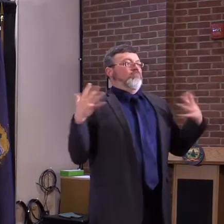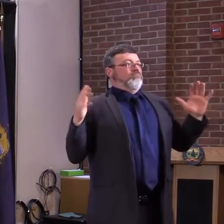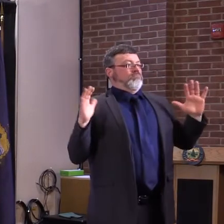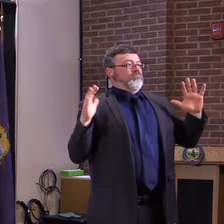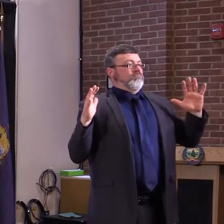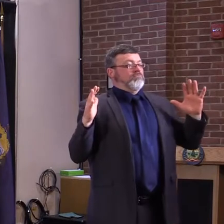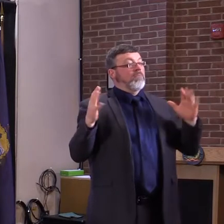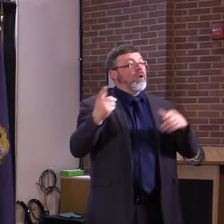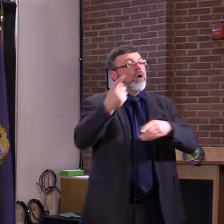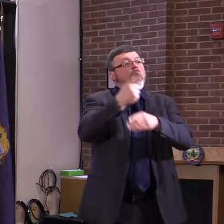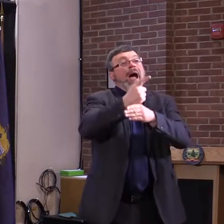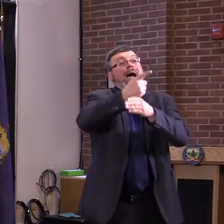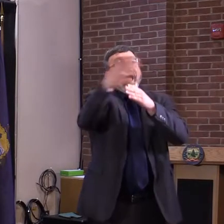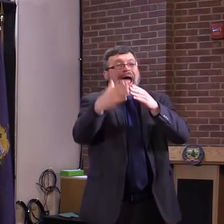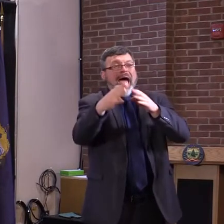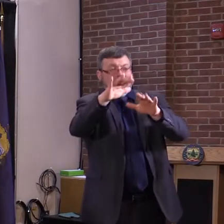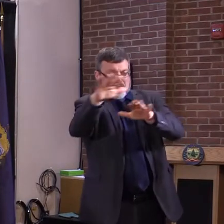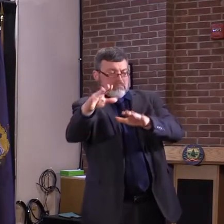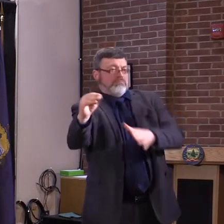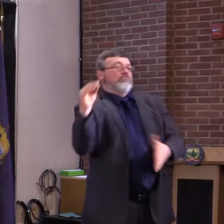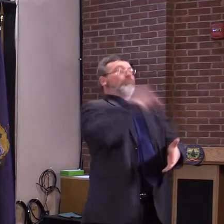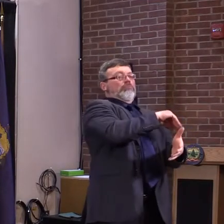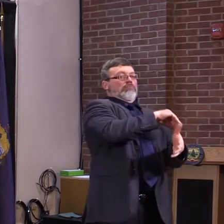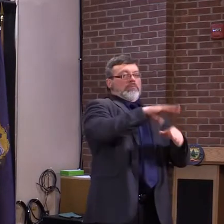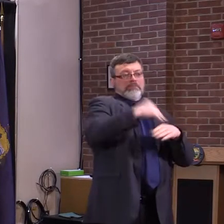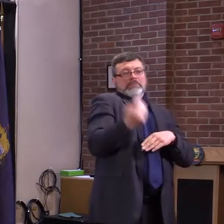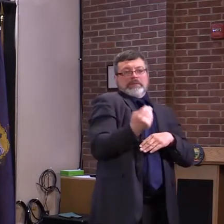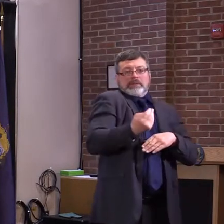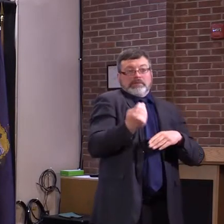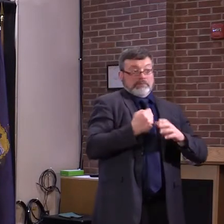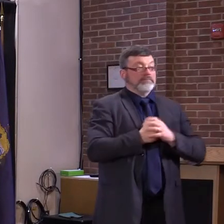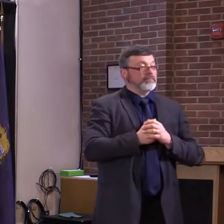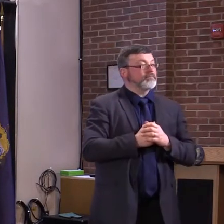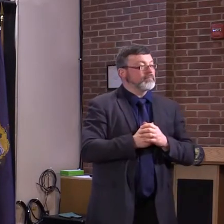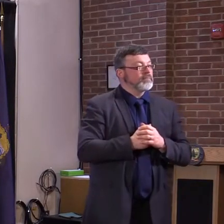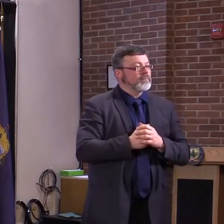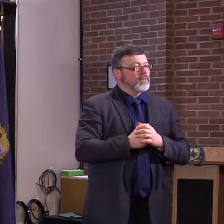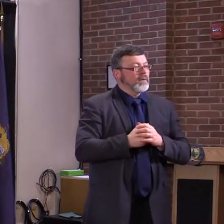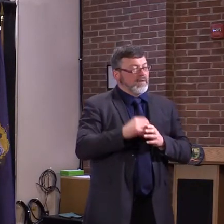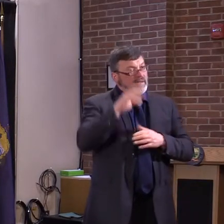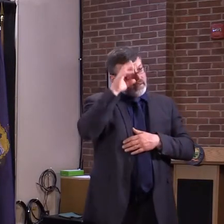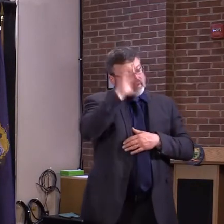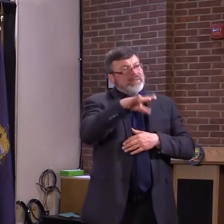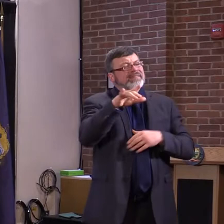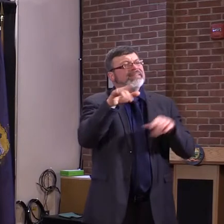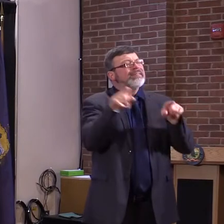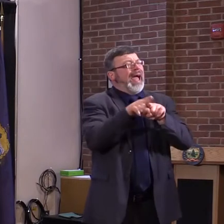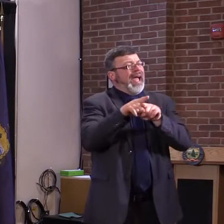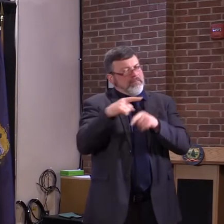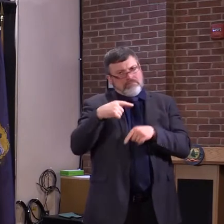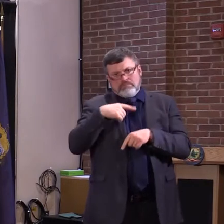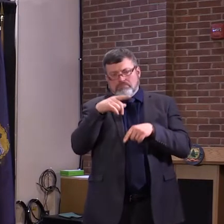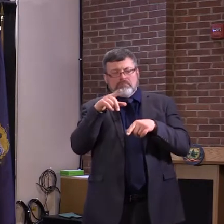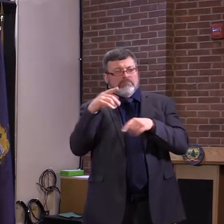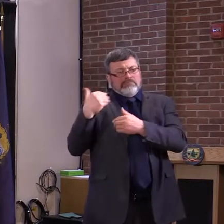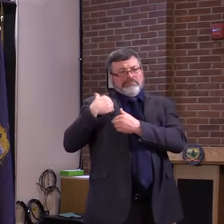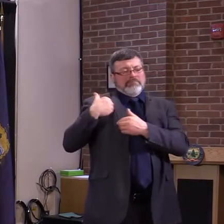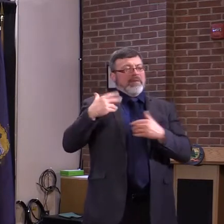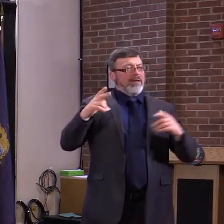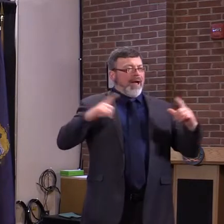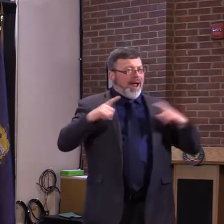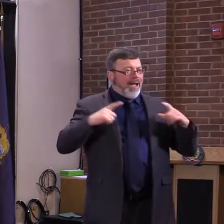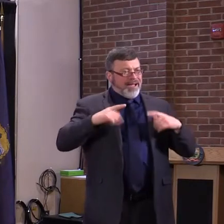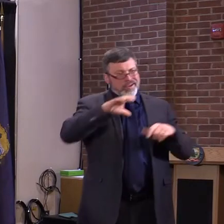holiday weekends and have had no problems accessing and analyzing data on regular business days. Our data team has